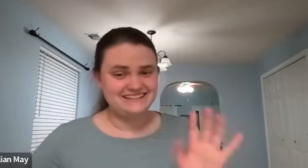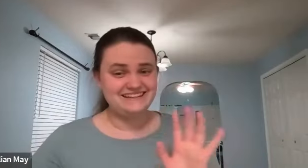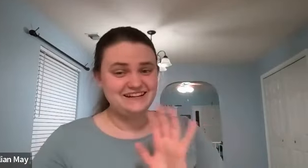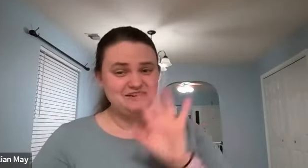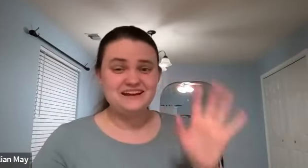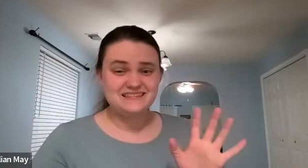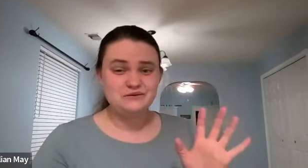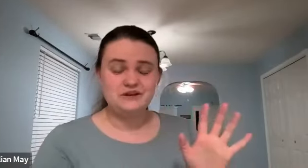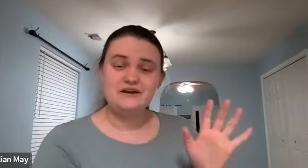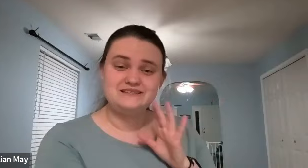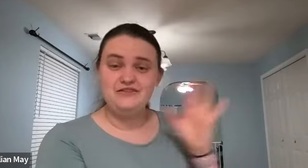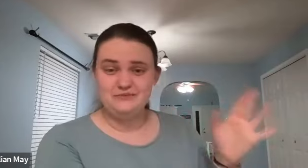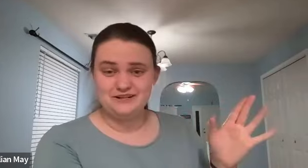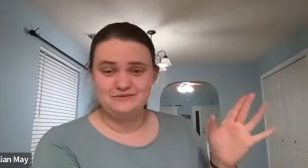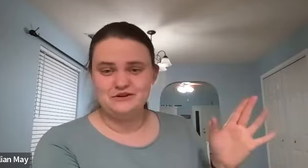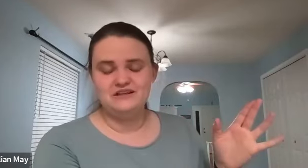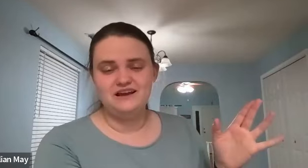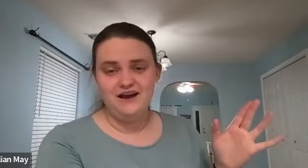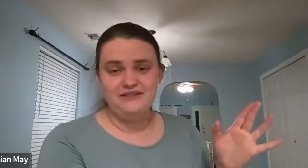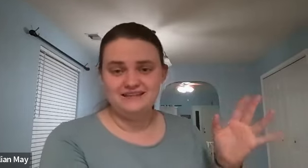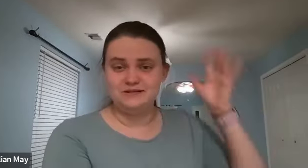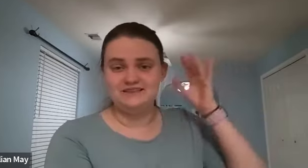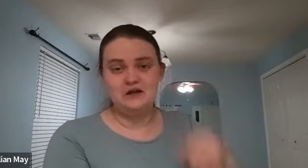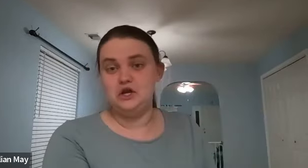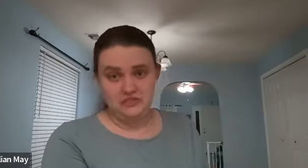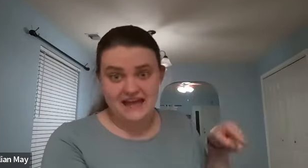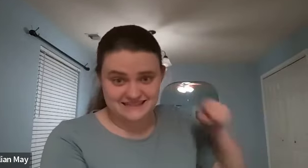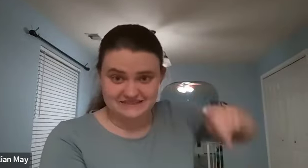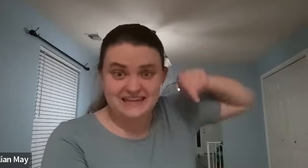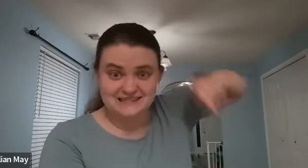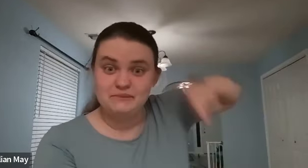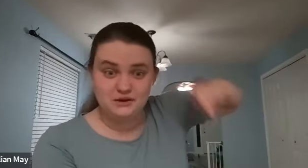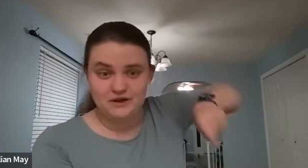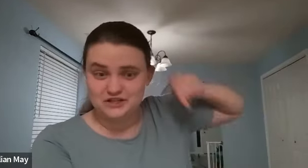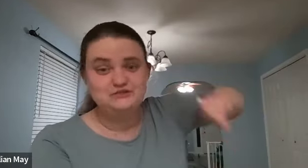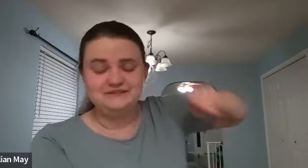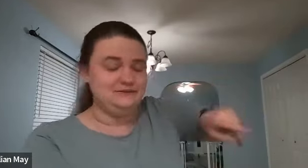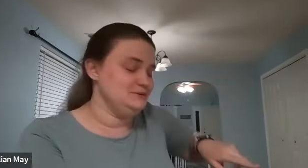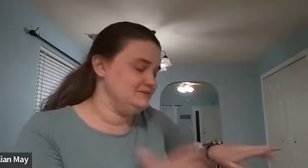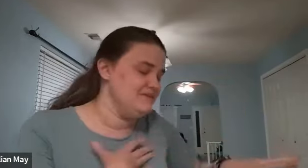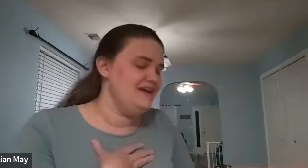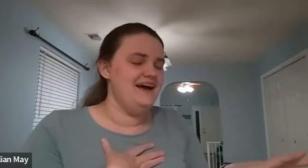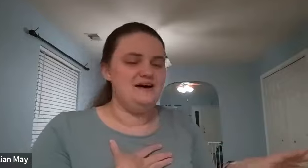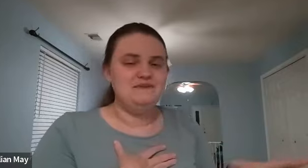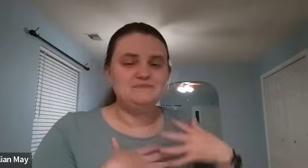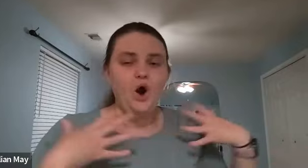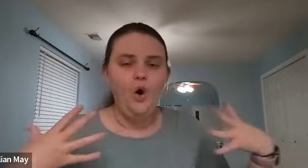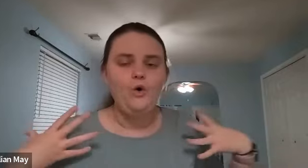see, you guys think when you hear his other barks before, you're like, oh, that's pretty loud. No, that's the big one. Makes my whole